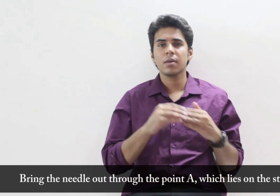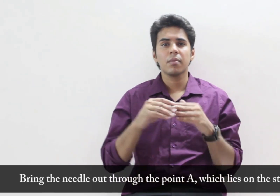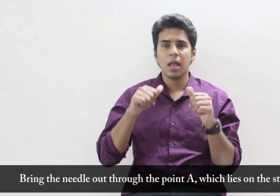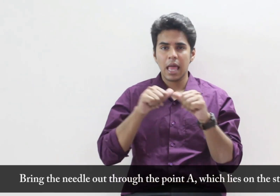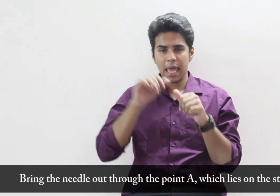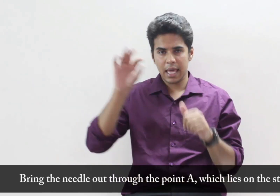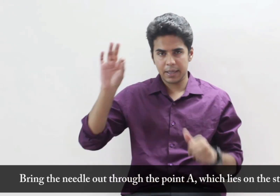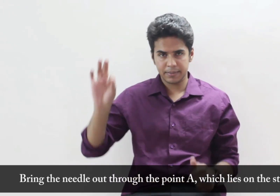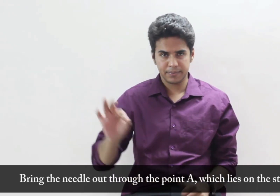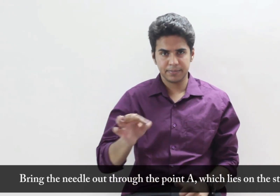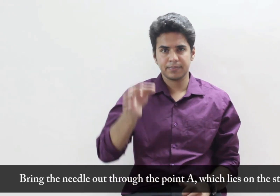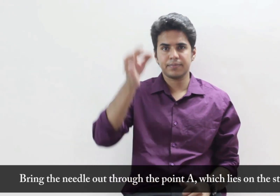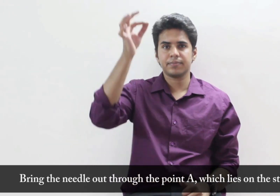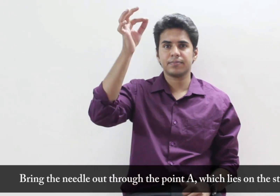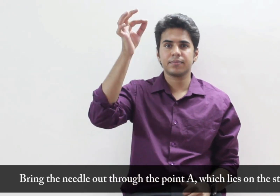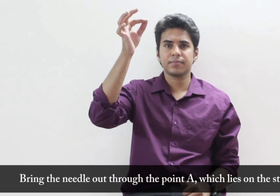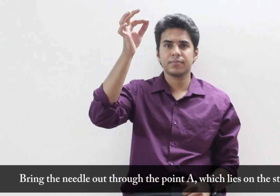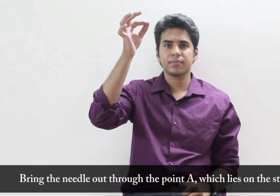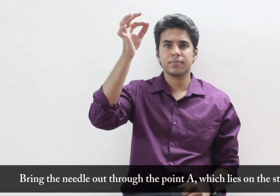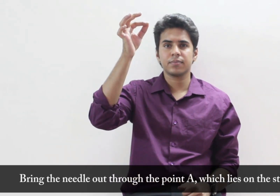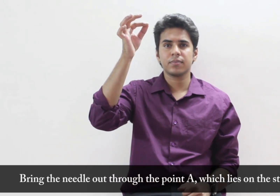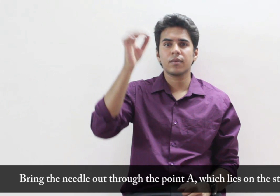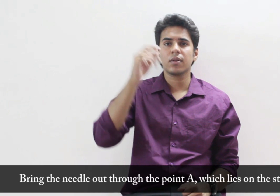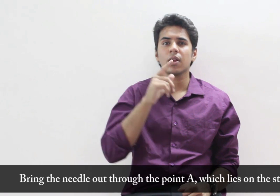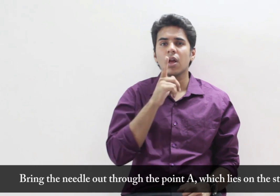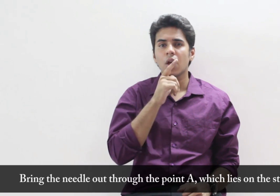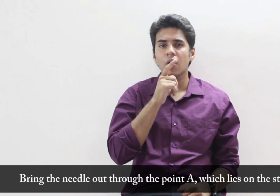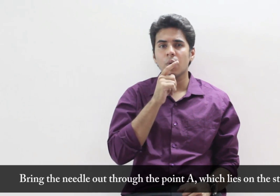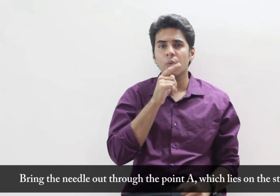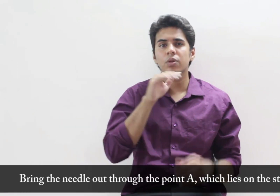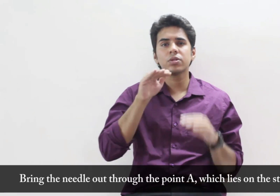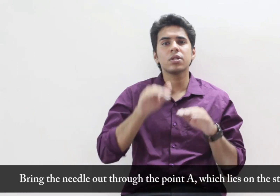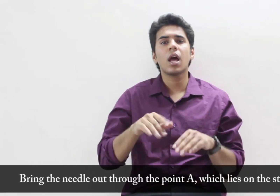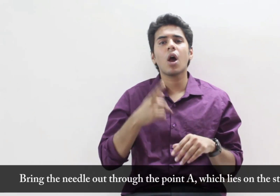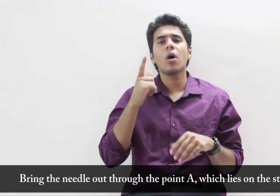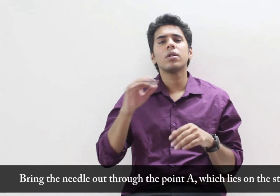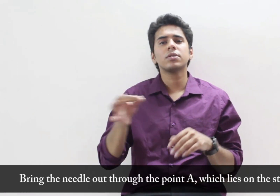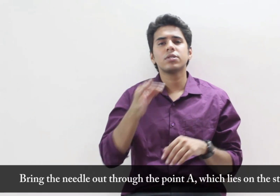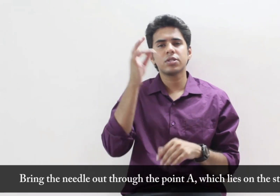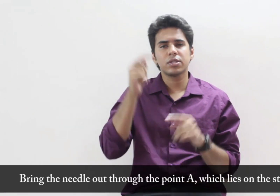Bring the needle out through the point A, which lies on the stitch line.